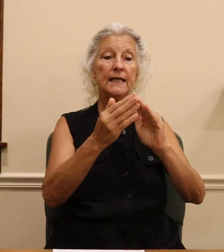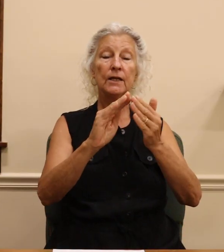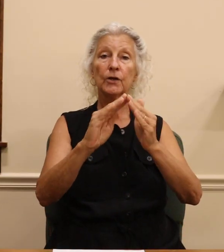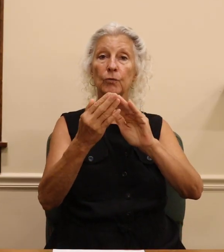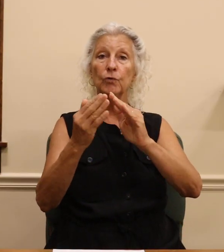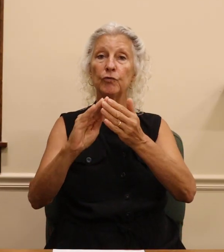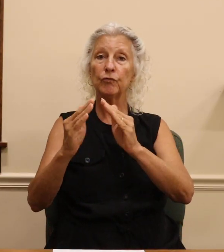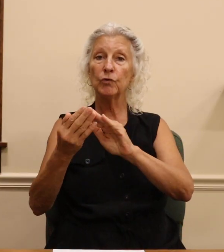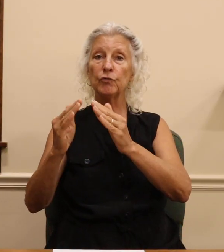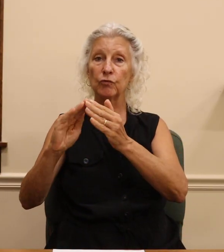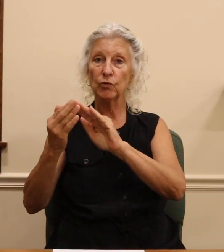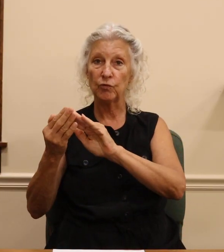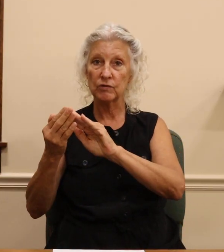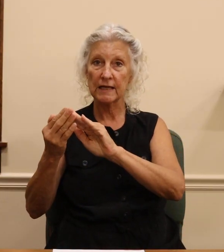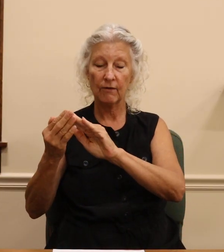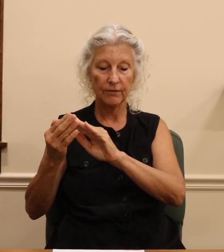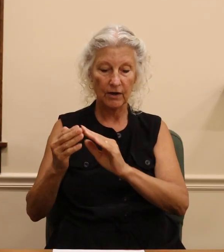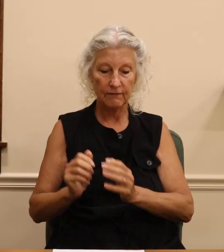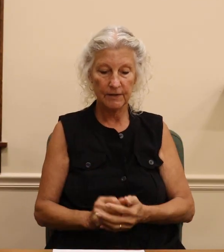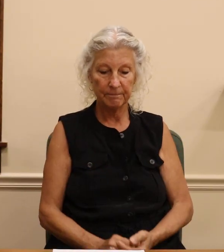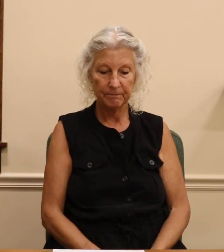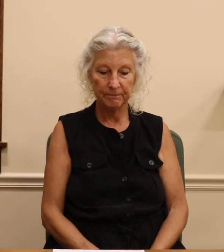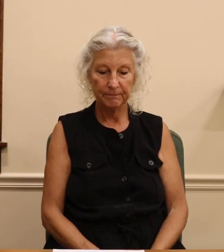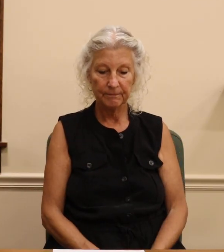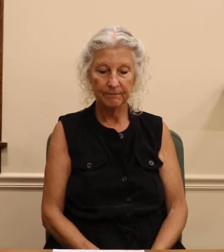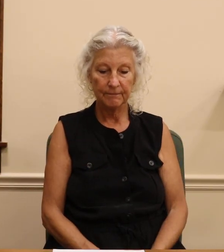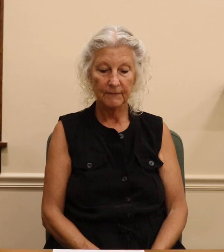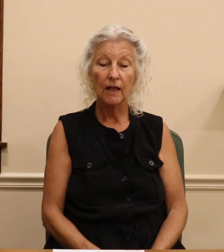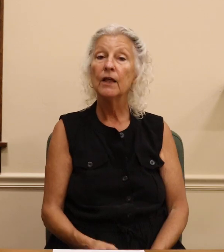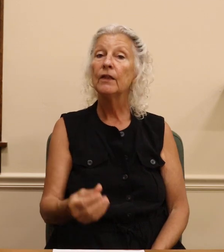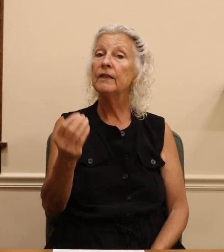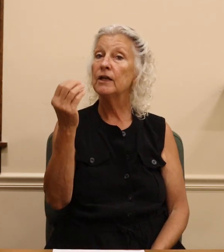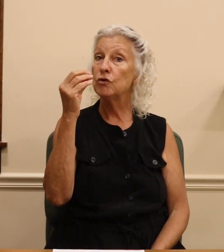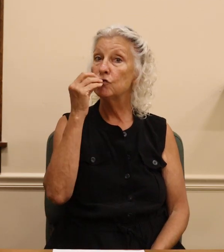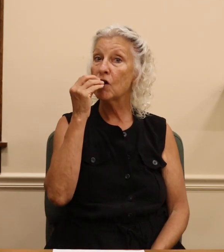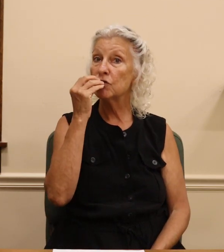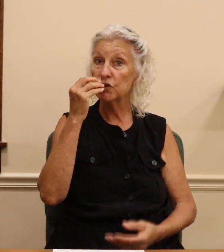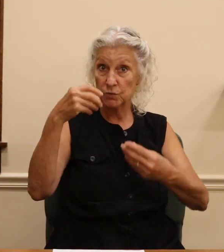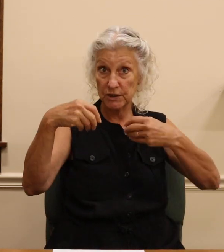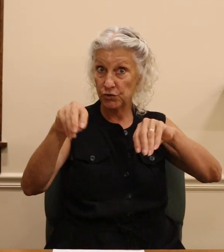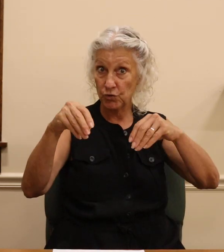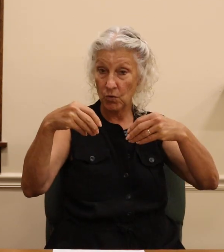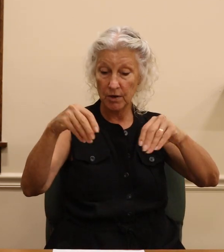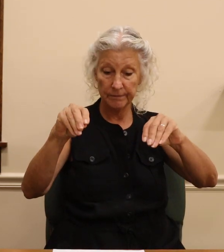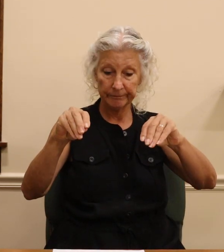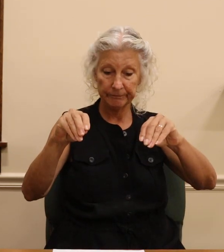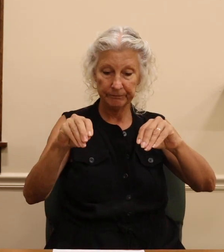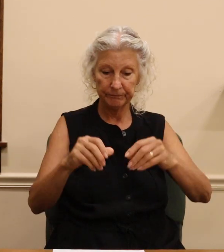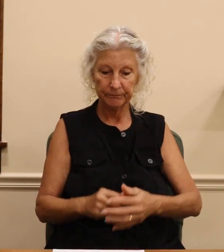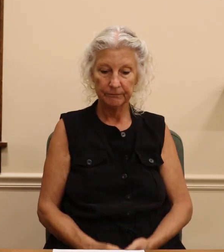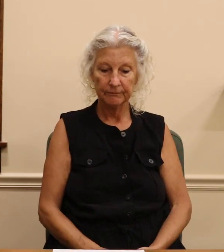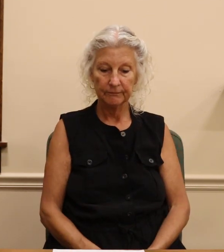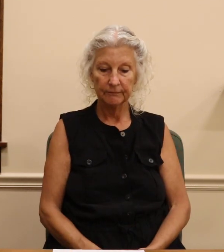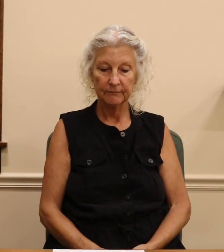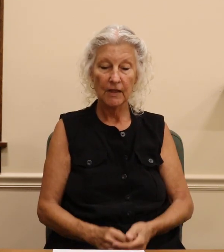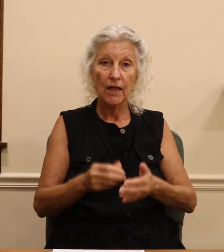City, roof, roof, roof is how I thought of it. The grocery store.